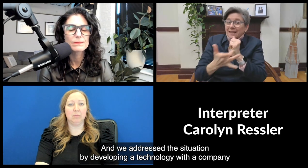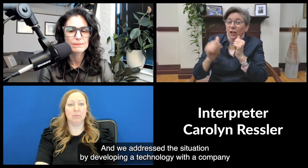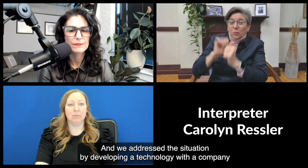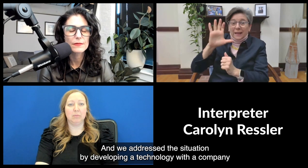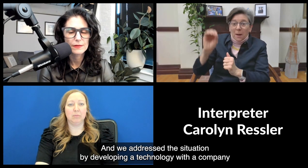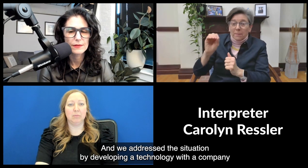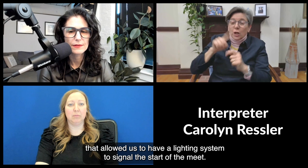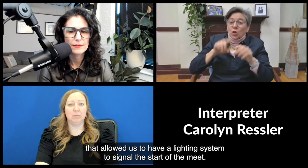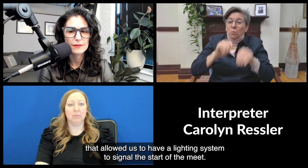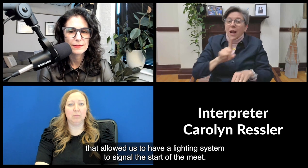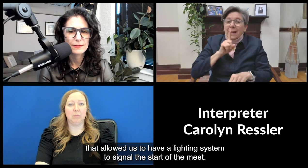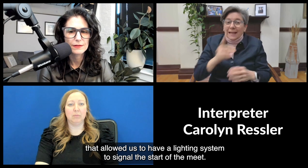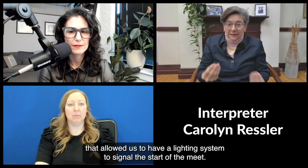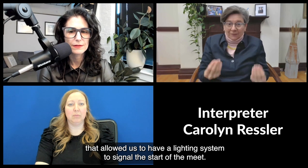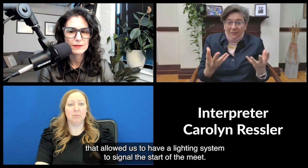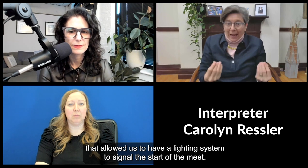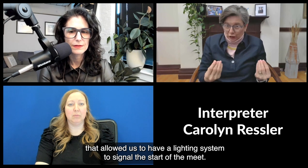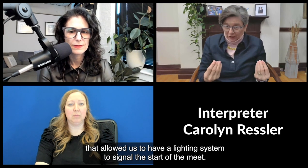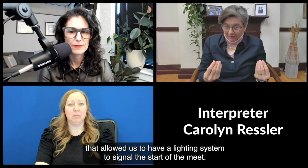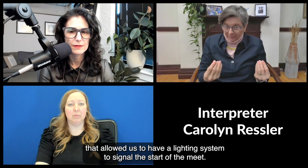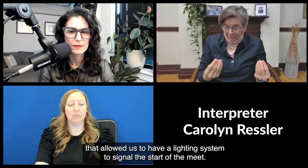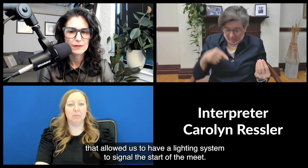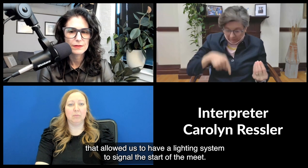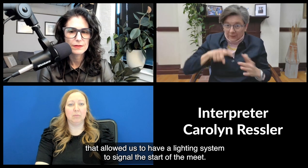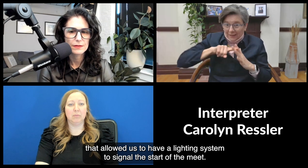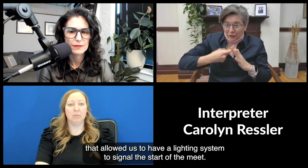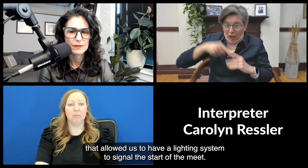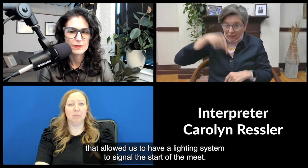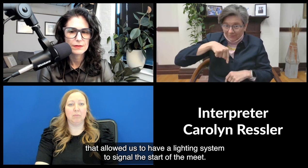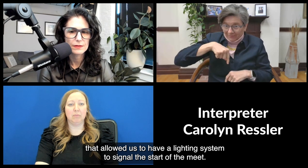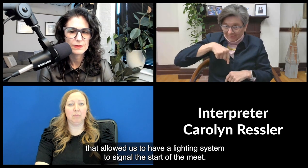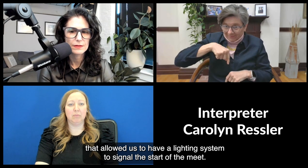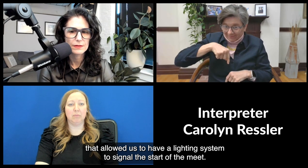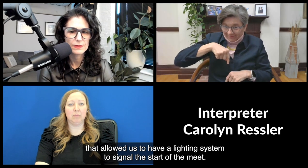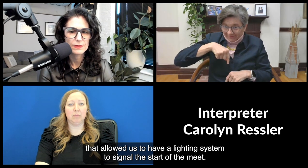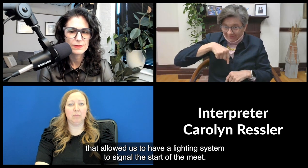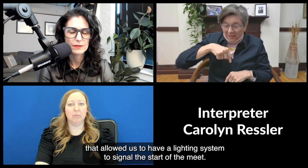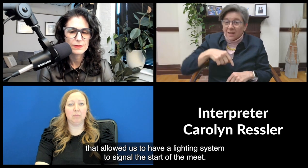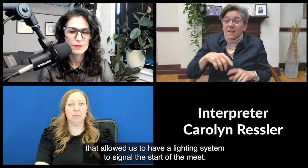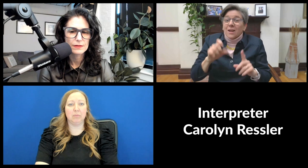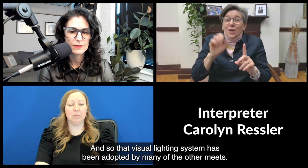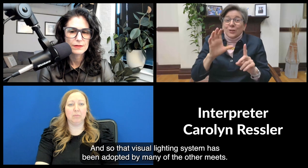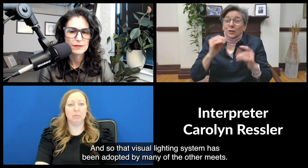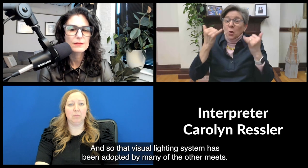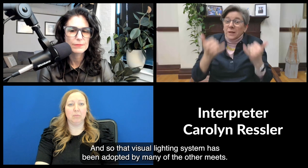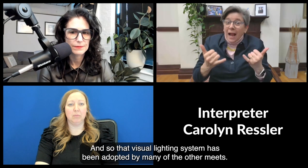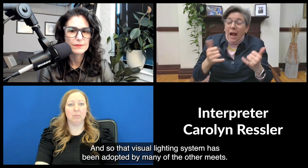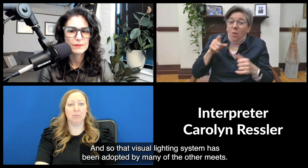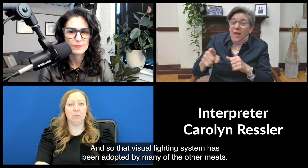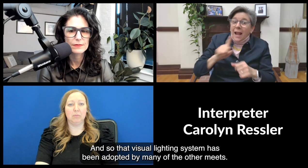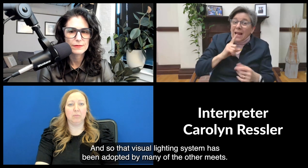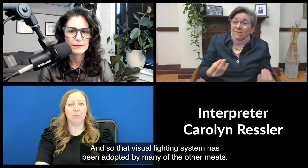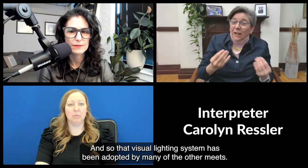addressed the situation by developing a technology with a company that allowed us to have a lighting system to signal the start of the